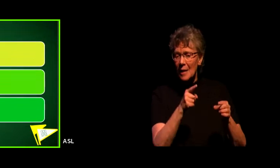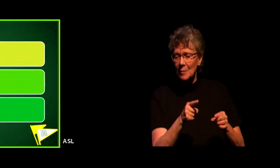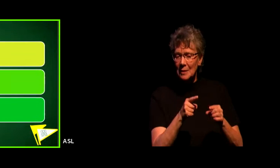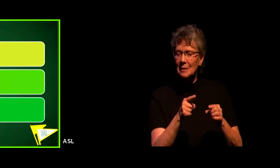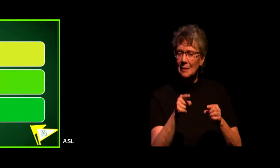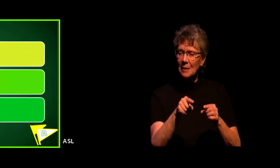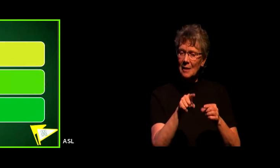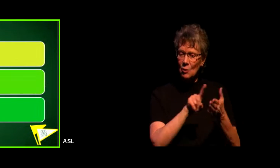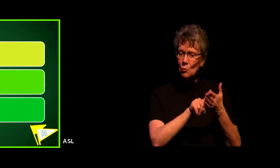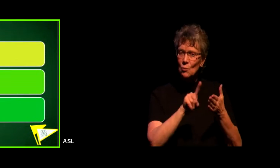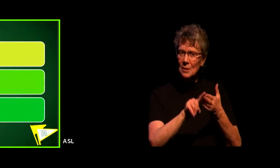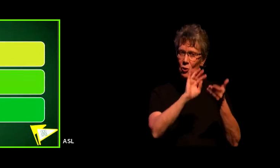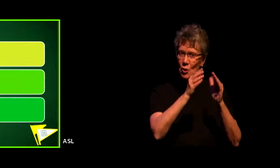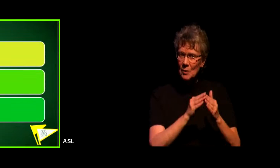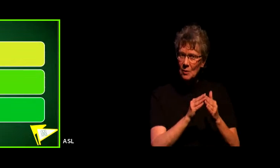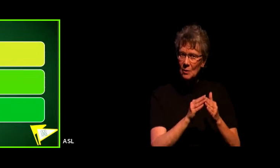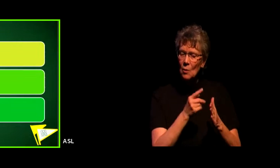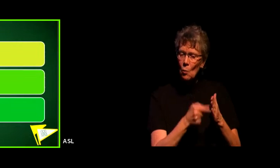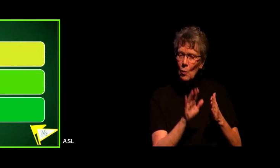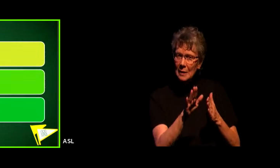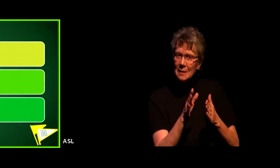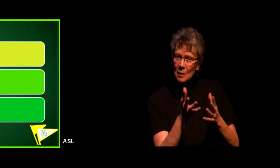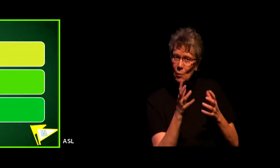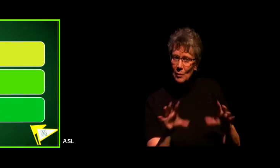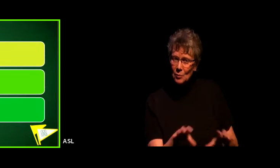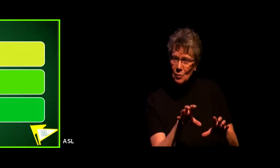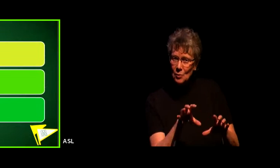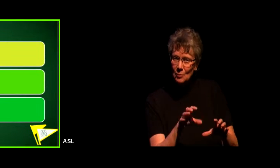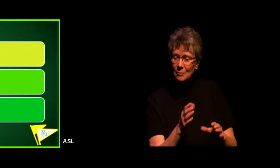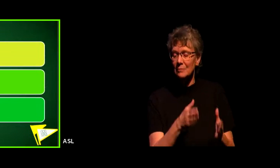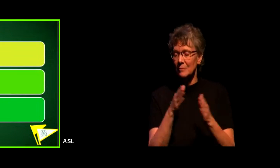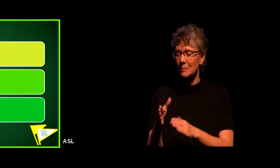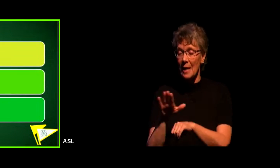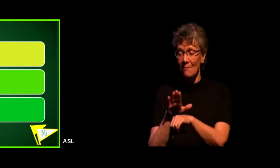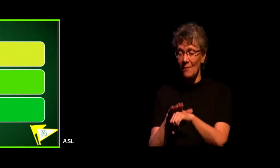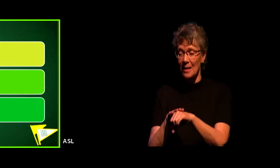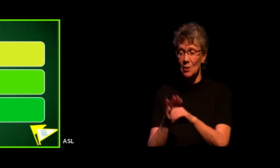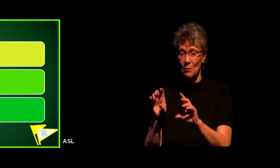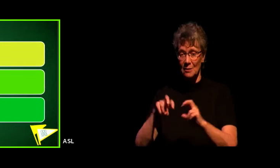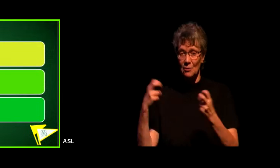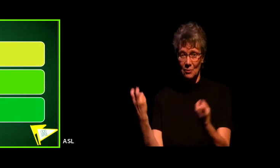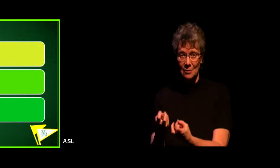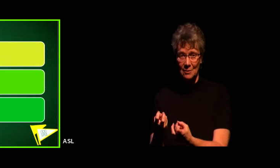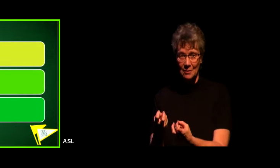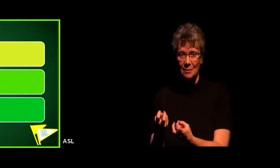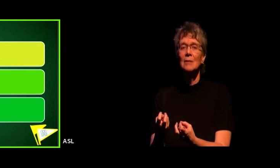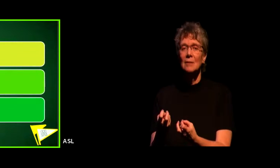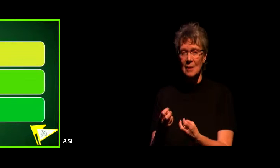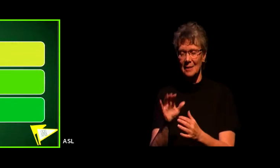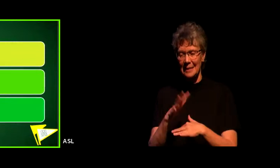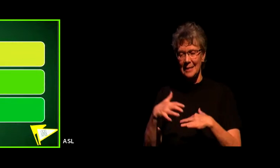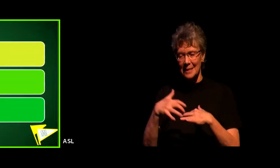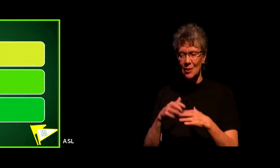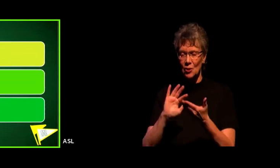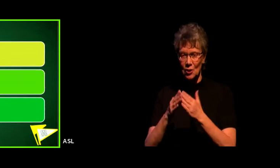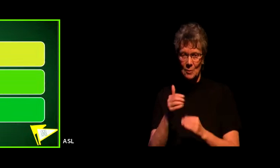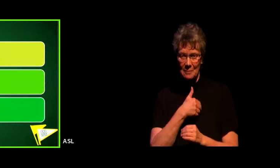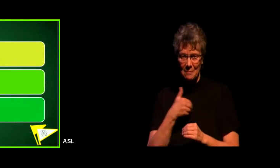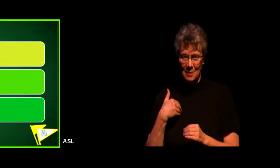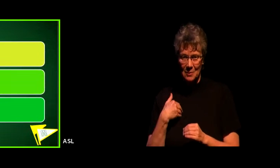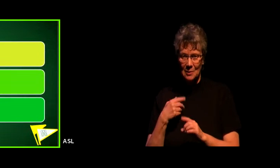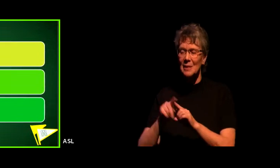do. And then we have an advisory circle, which includes members of Indigenous communities. It includes members of other organizations related to